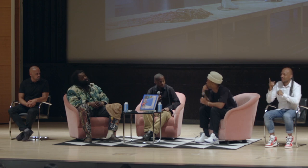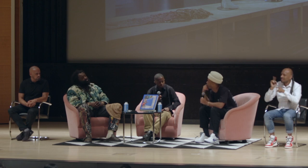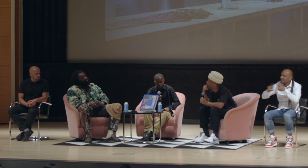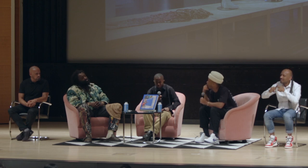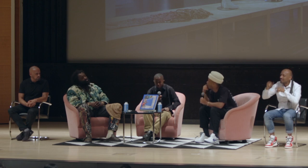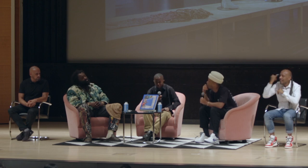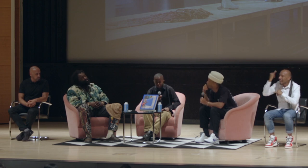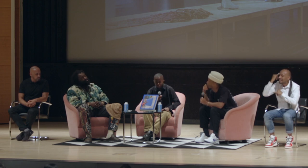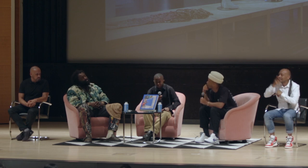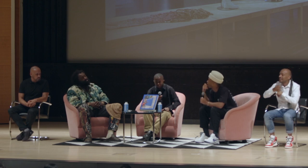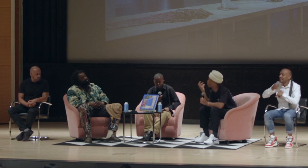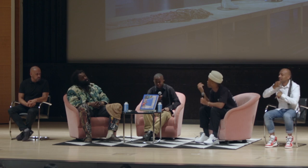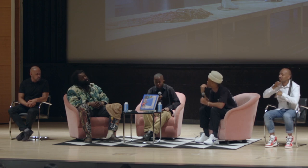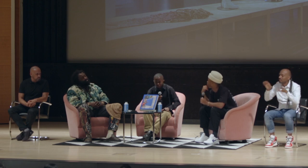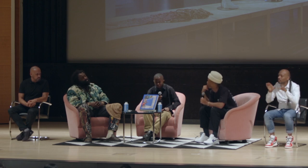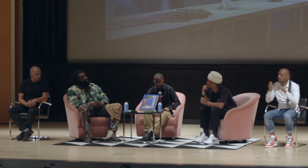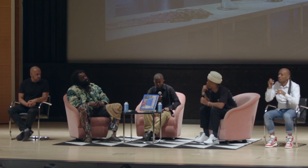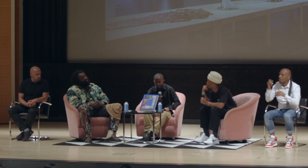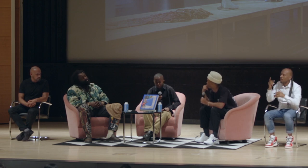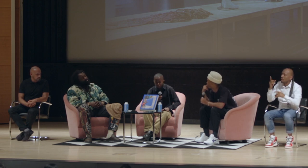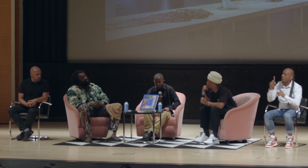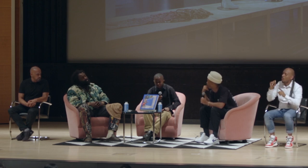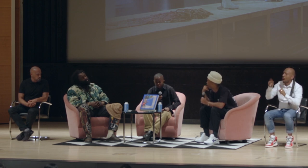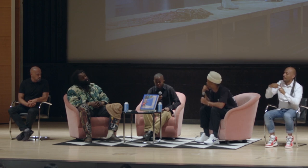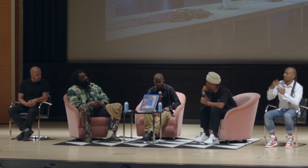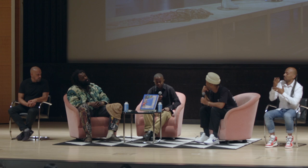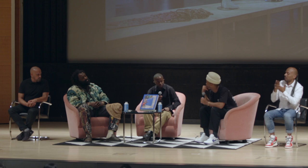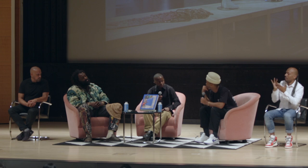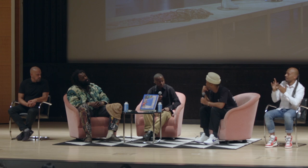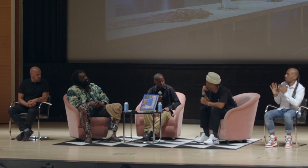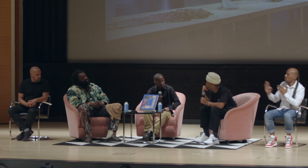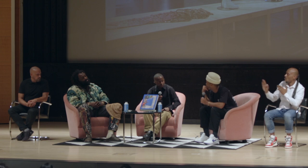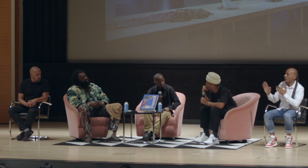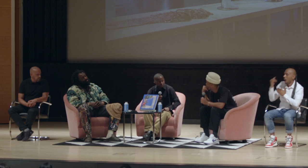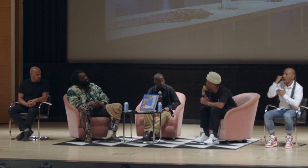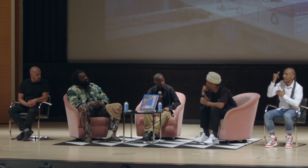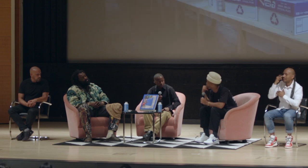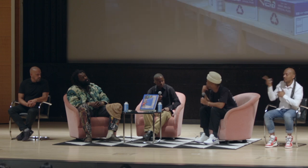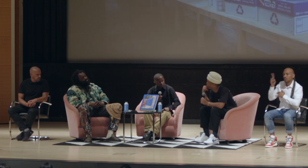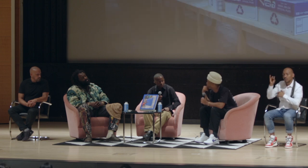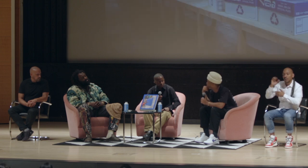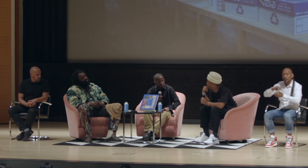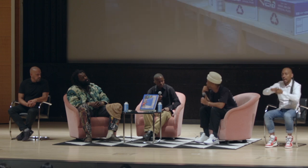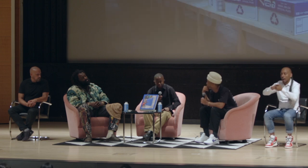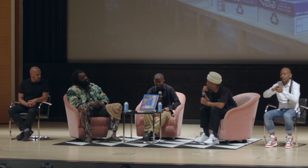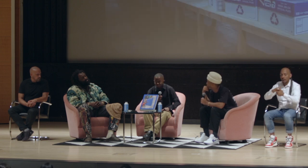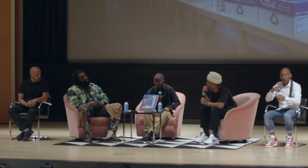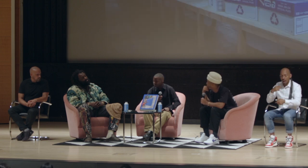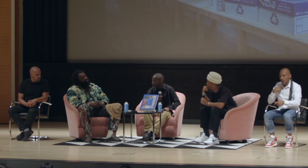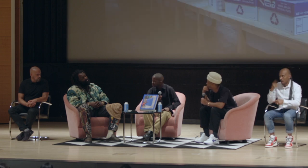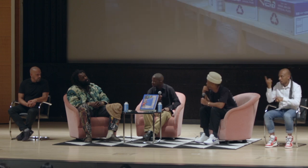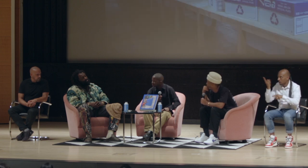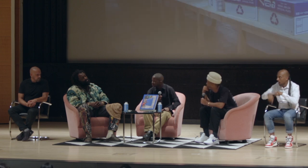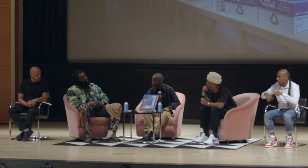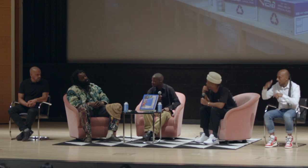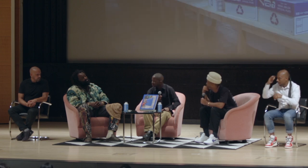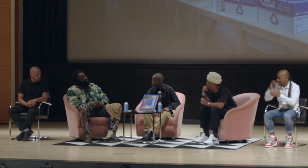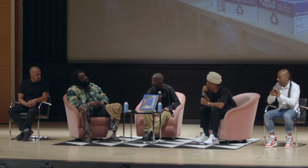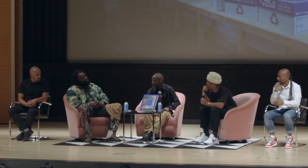guys sort of collaborate with him on that you sort of like, I can't believe we actually pulled that off?